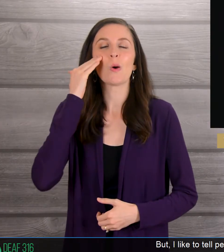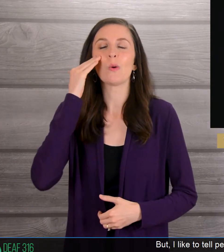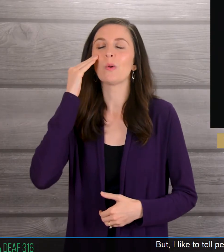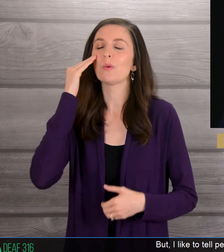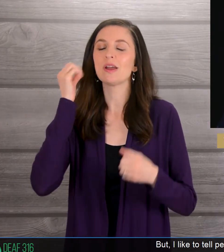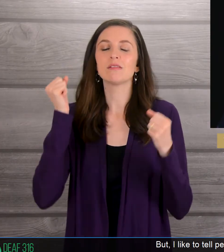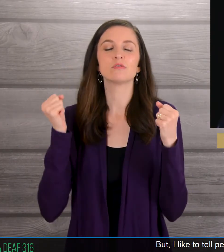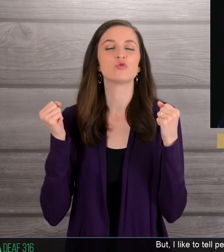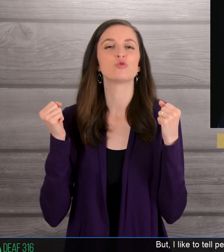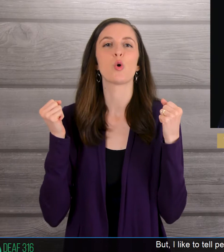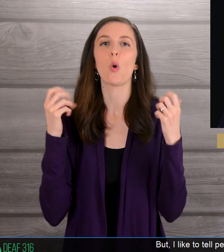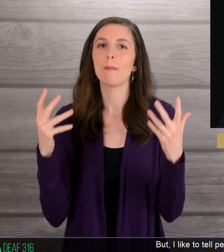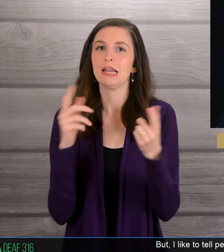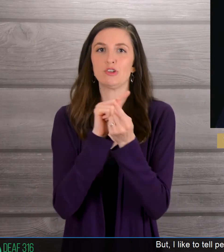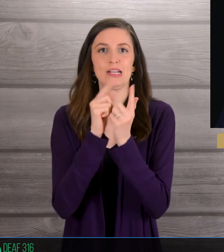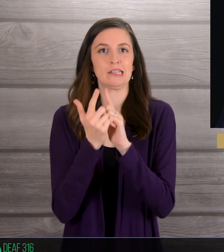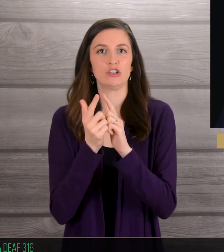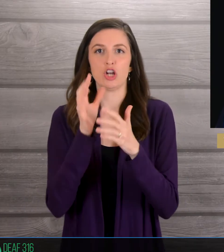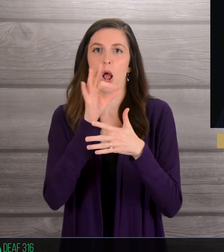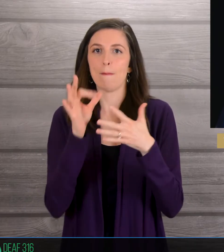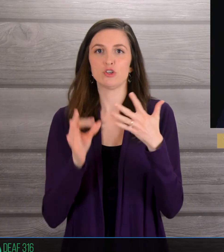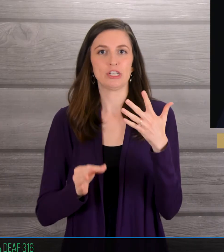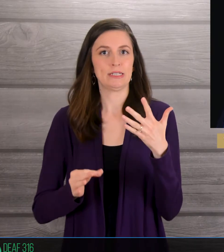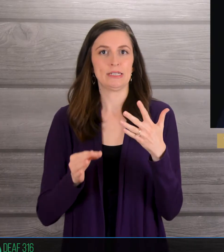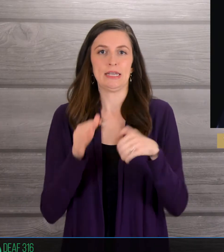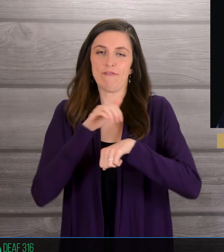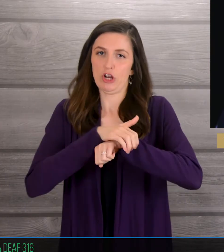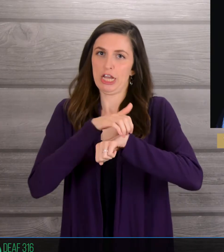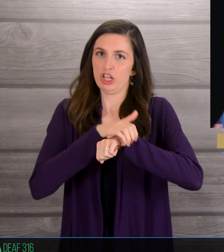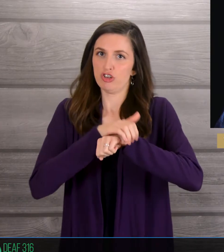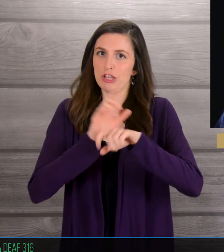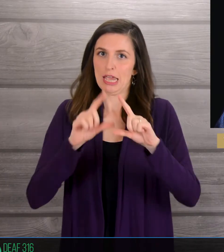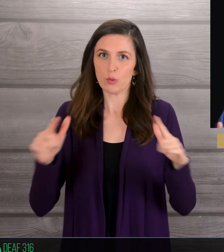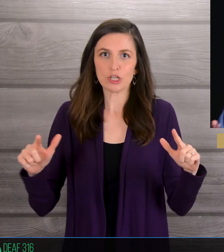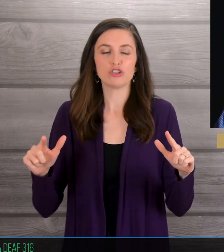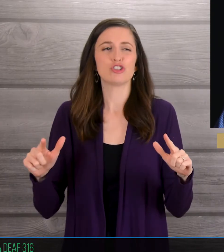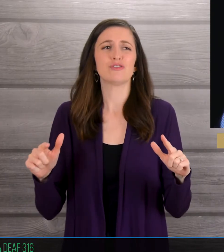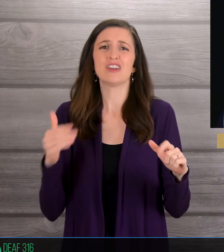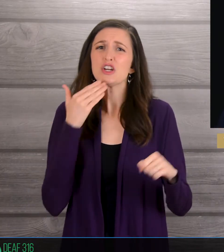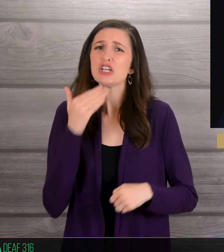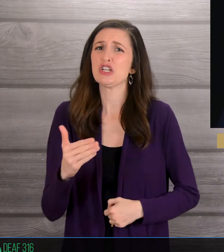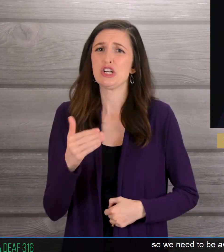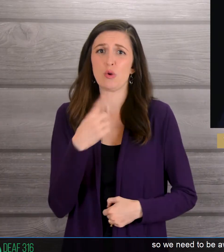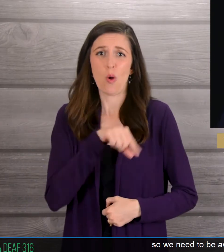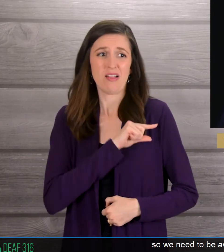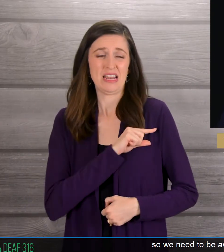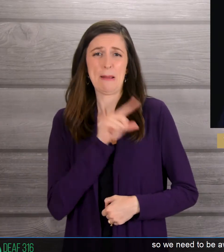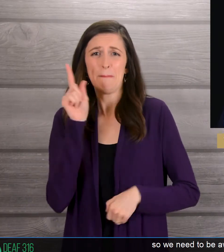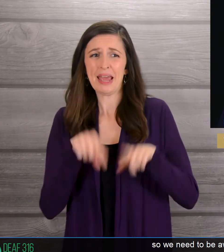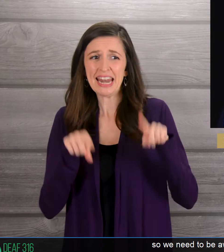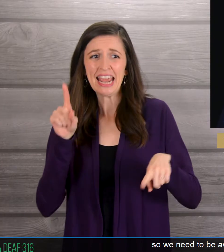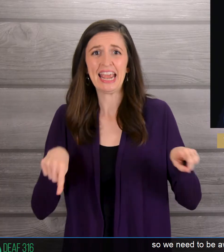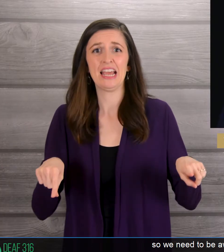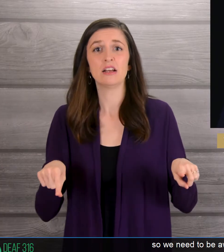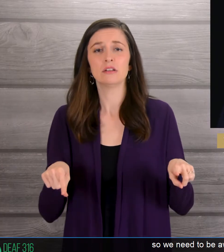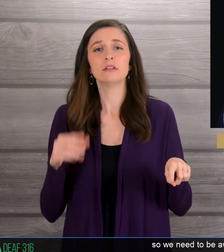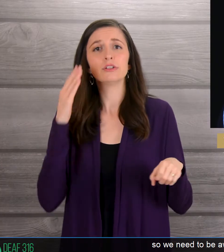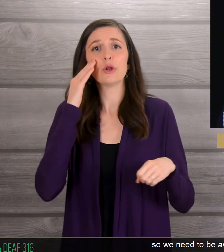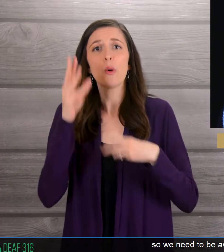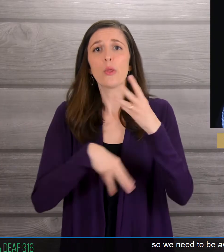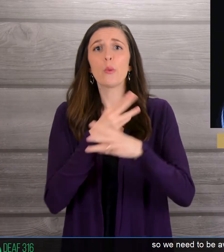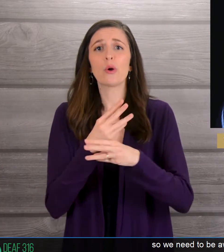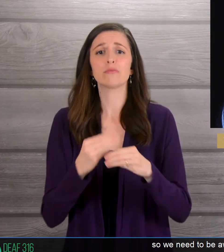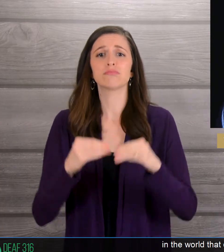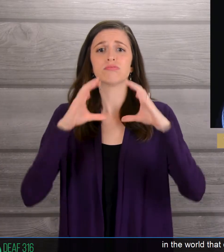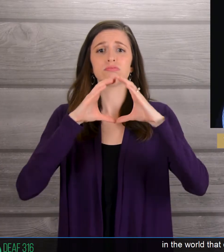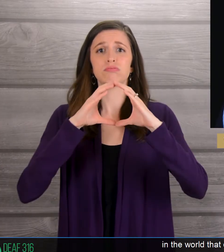people we have an embarrassing riches of translations in English. We have so many good translations. So we need to be aware that there are